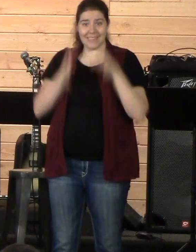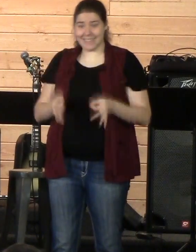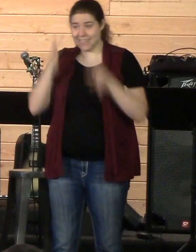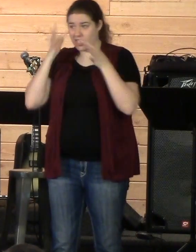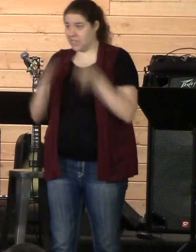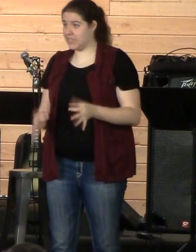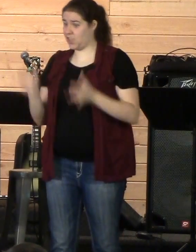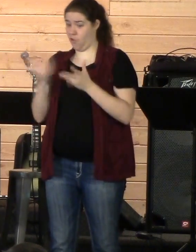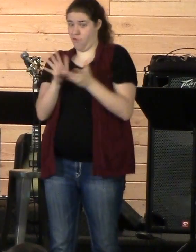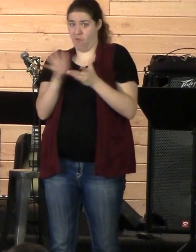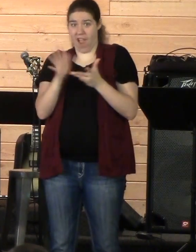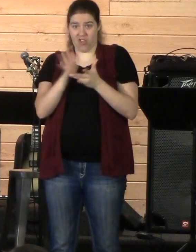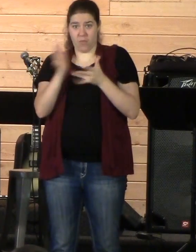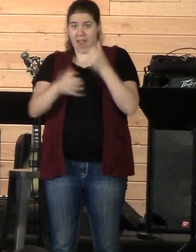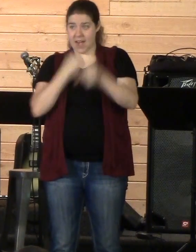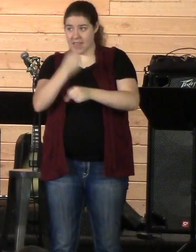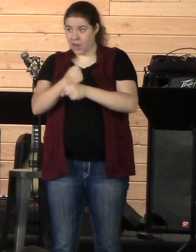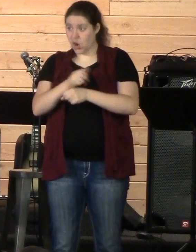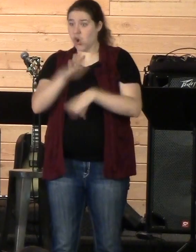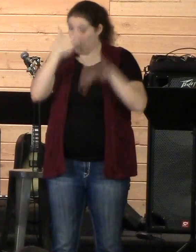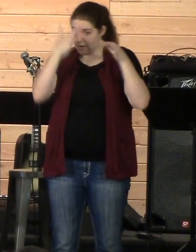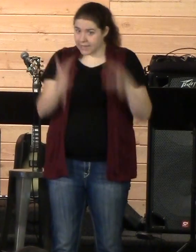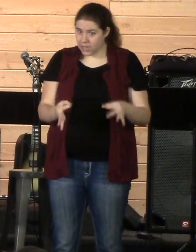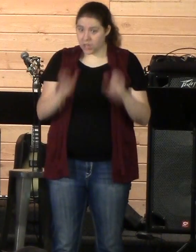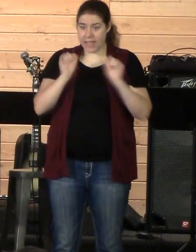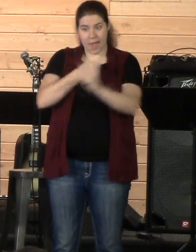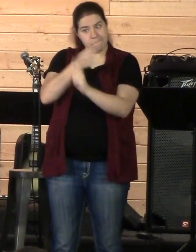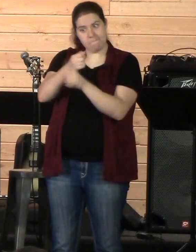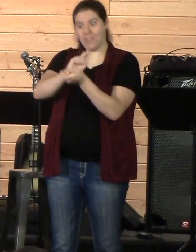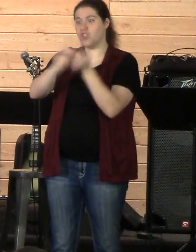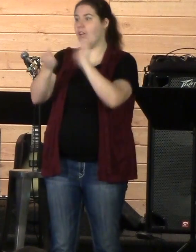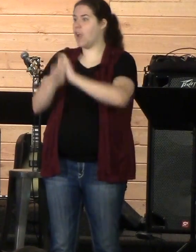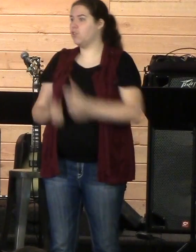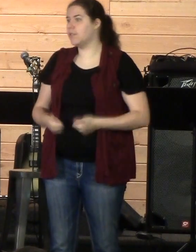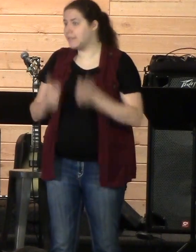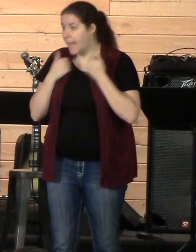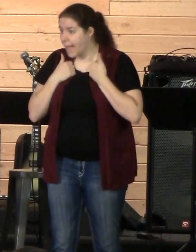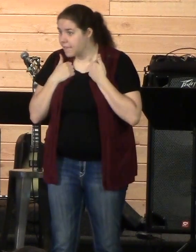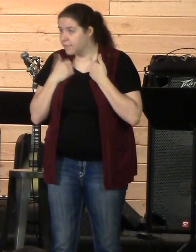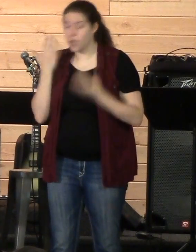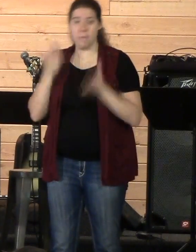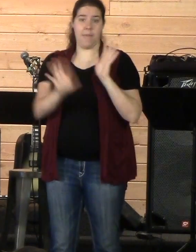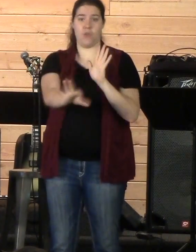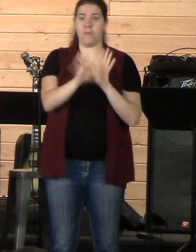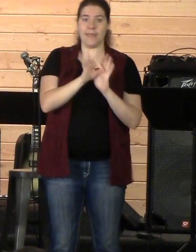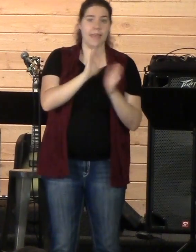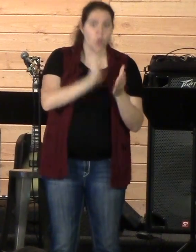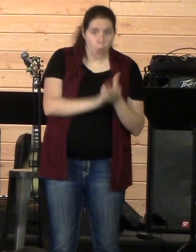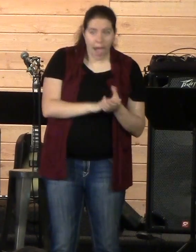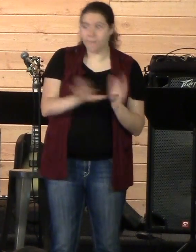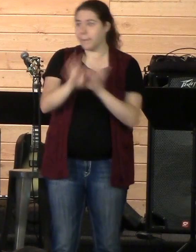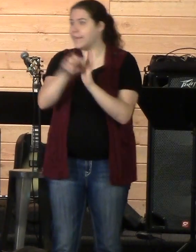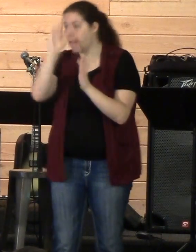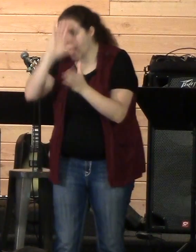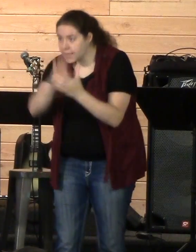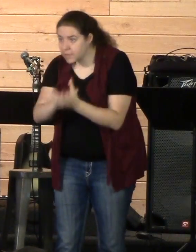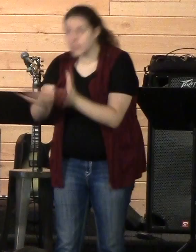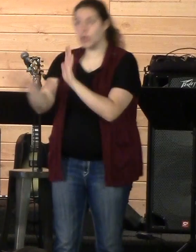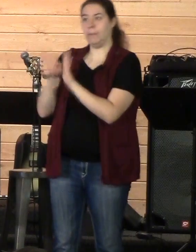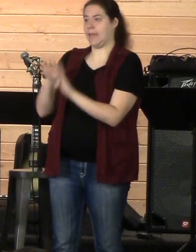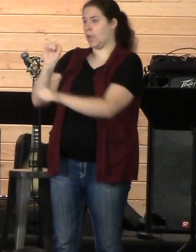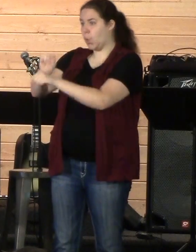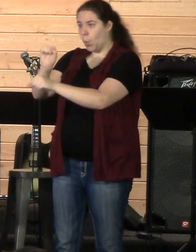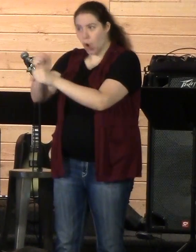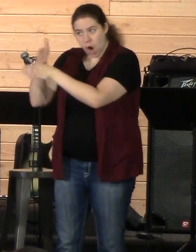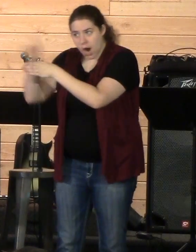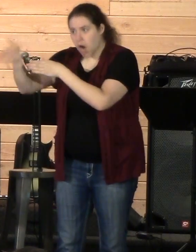years there are life-altering. You choose your spouse usually. You choose your vocation. And so I have